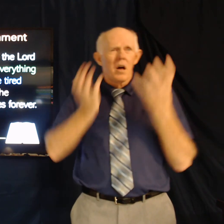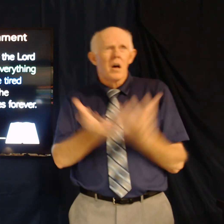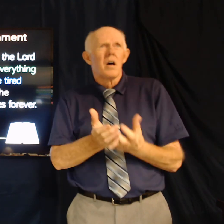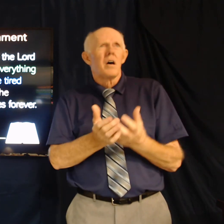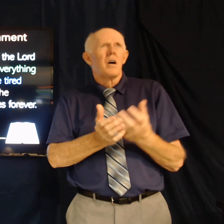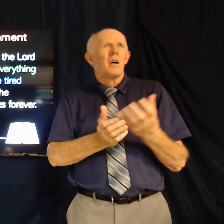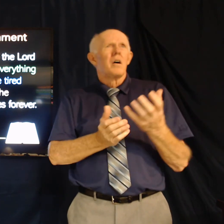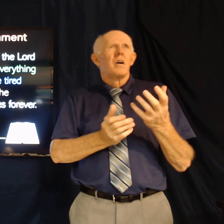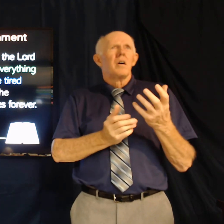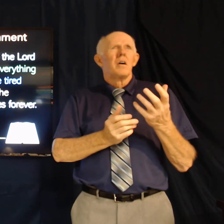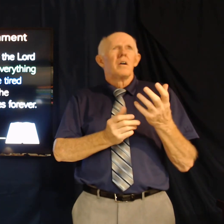He made the earth.